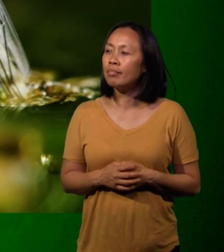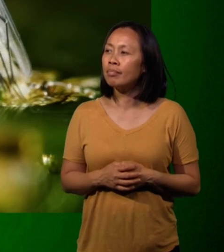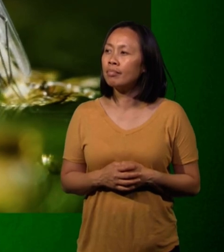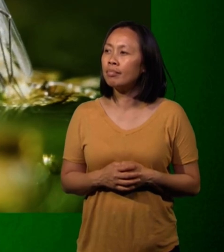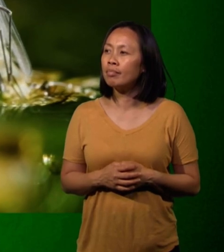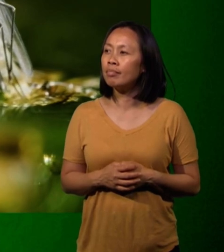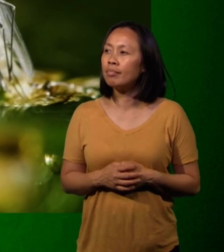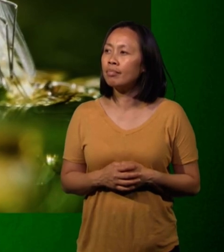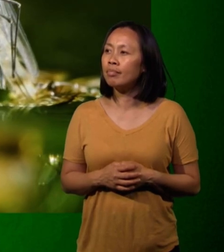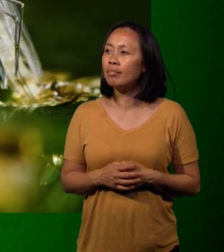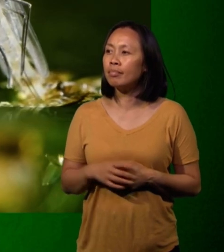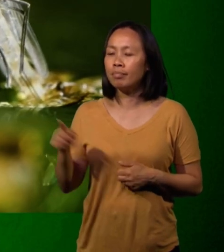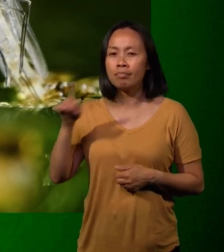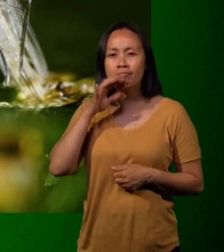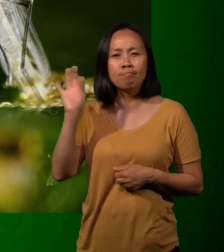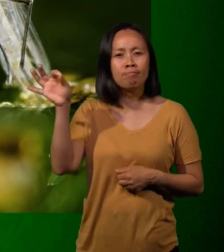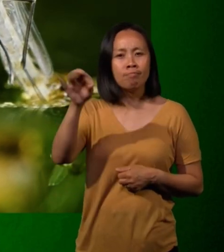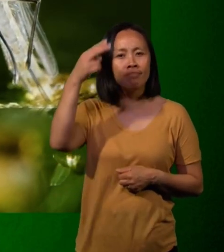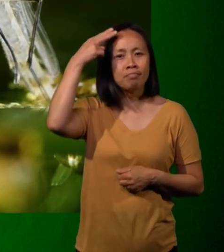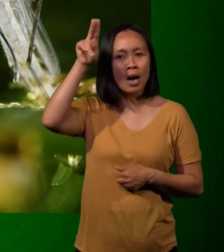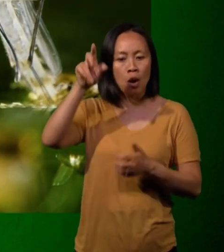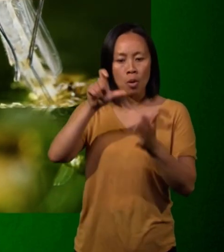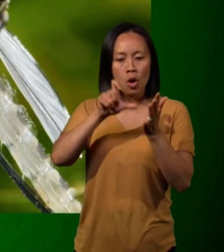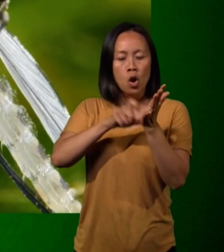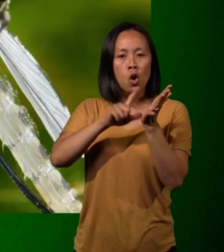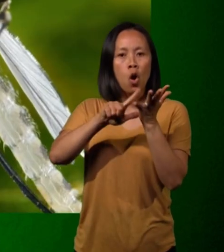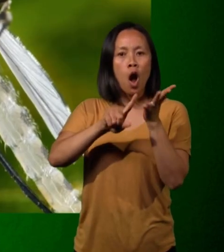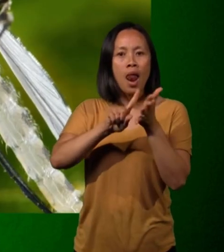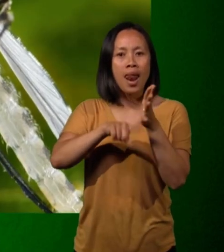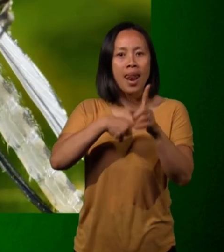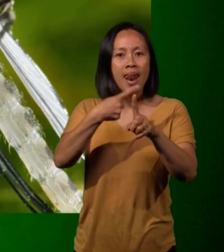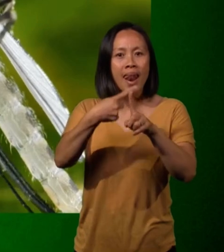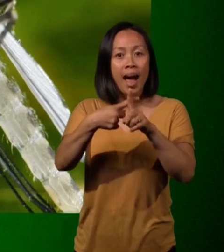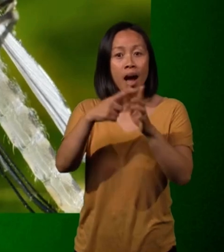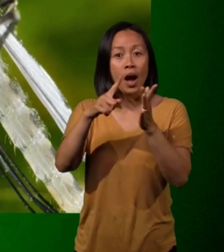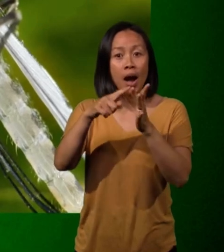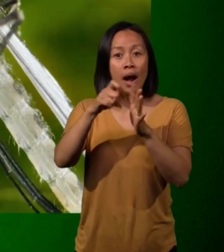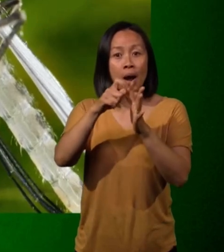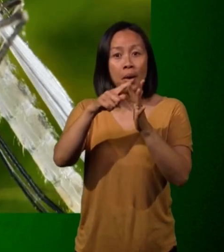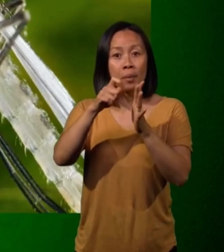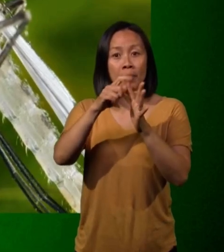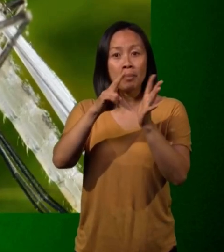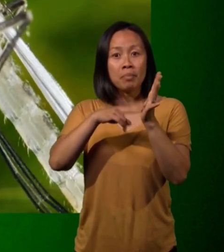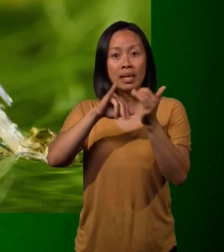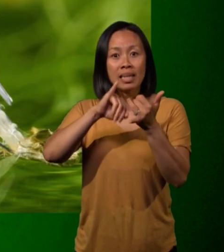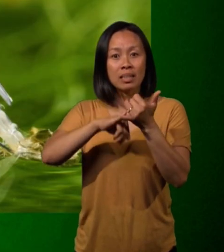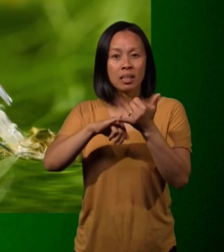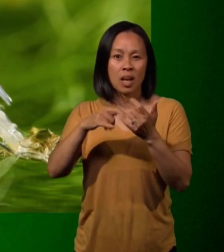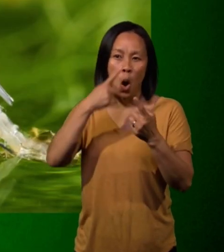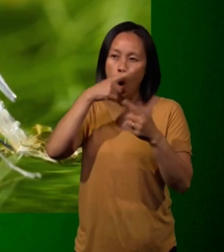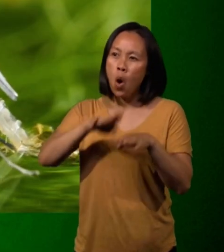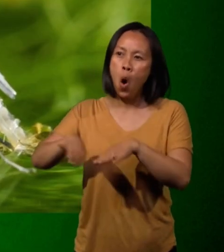This species, known as Culex pipiens, is the most common mosquito in the British Isles.